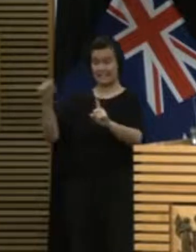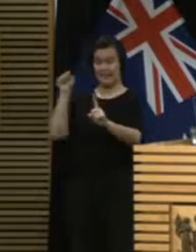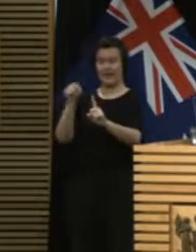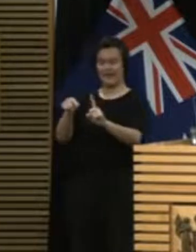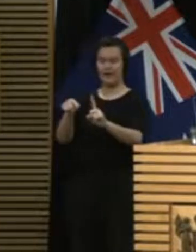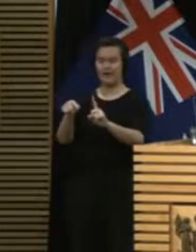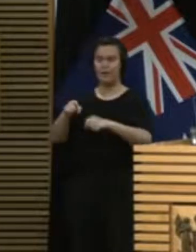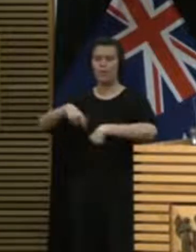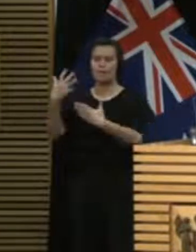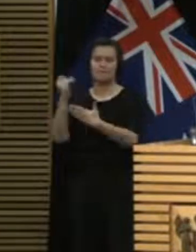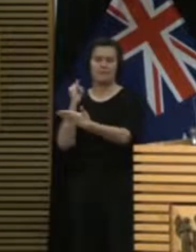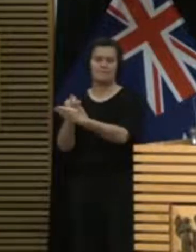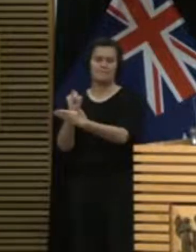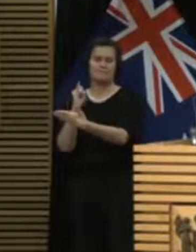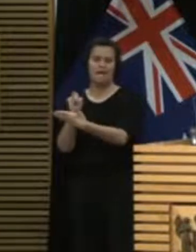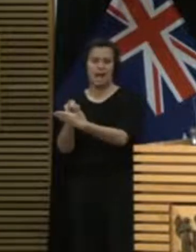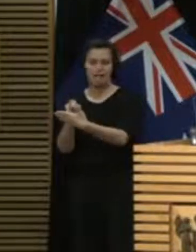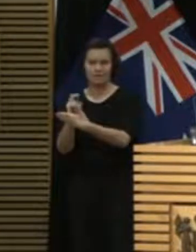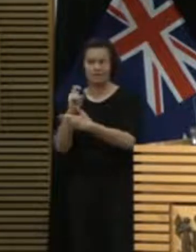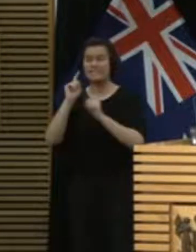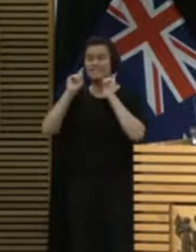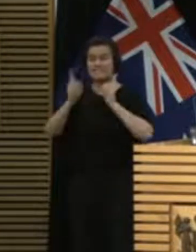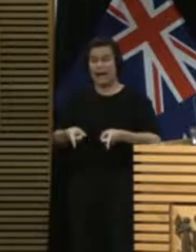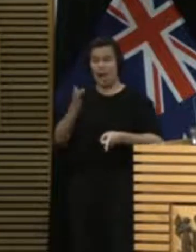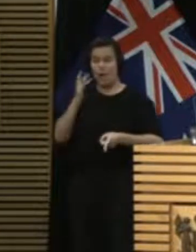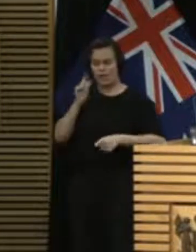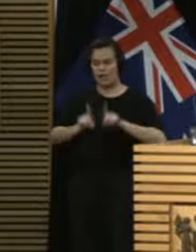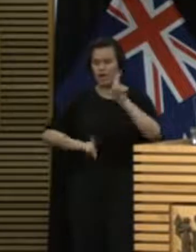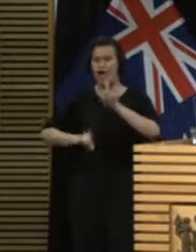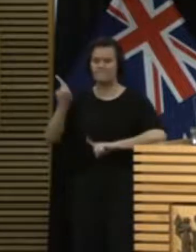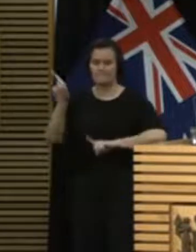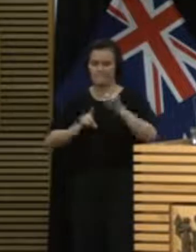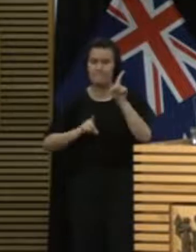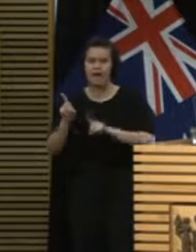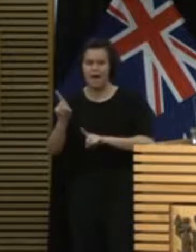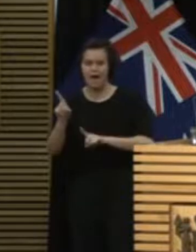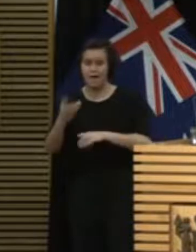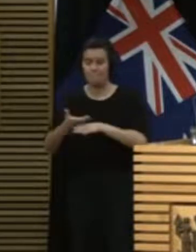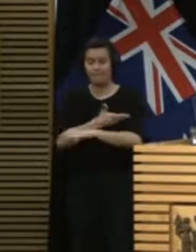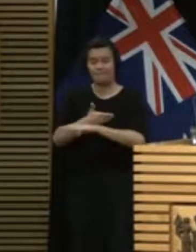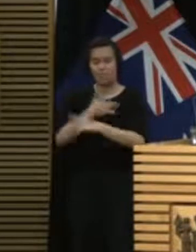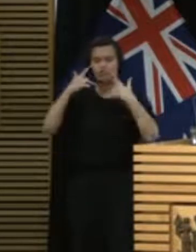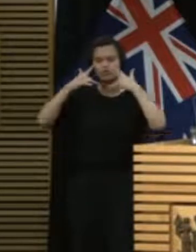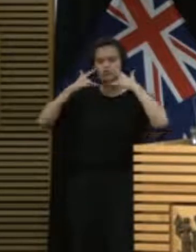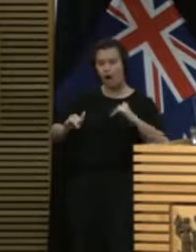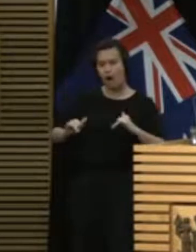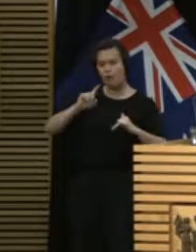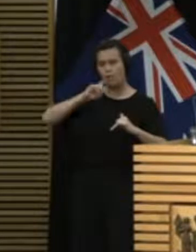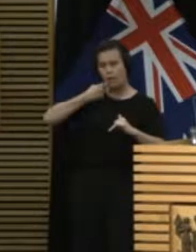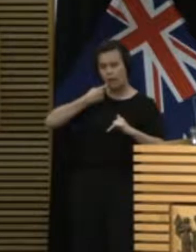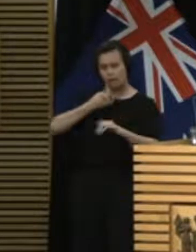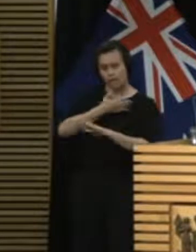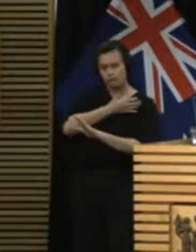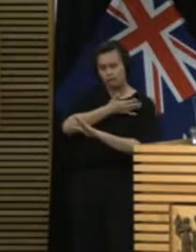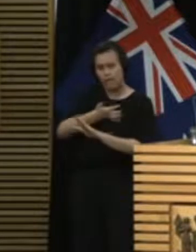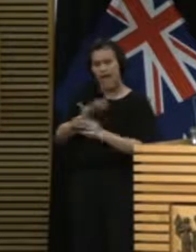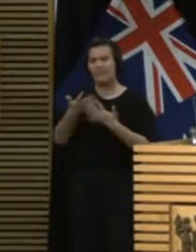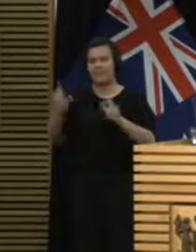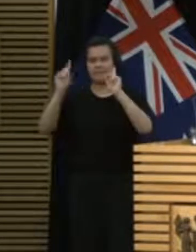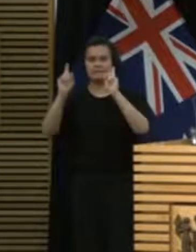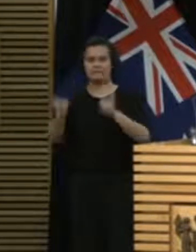November. Early November? November. We're piloting, there will be piloting across, so testing across the system over the course of November, but keeping in